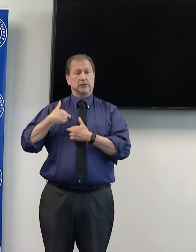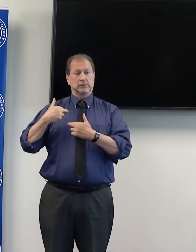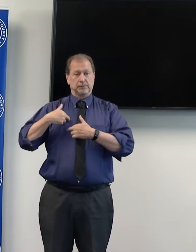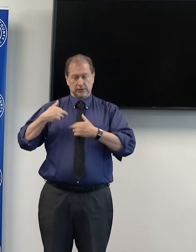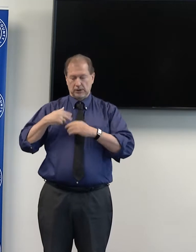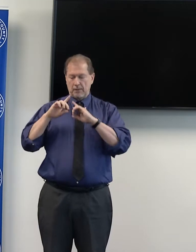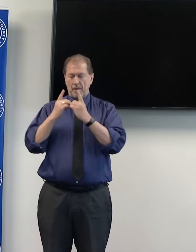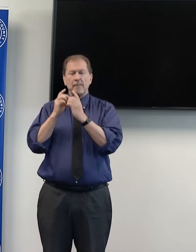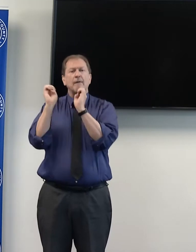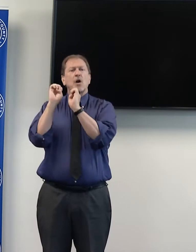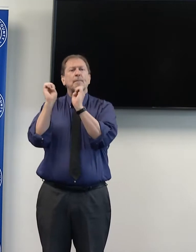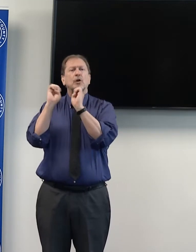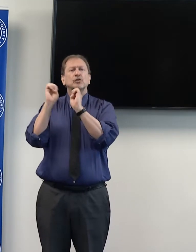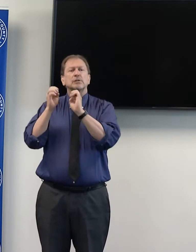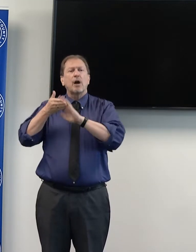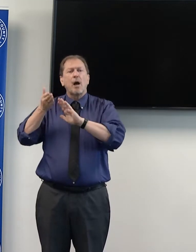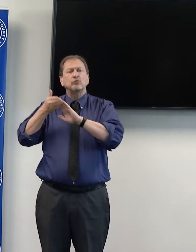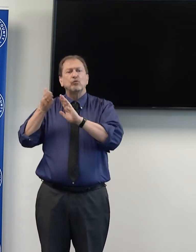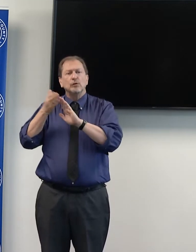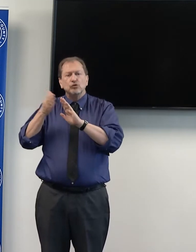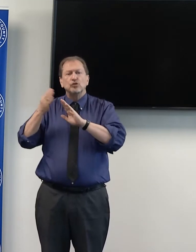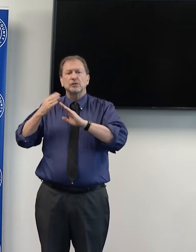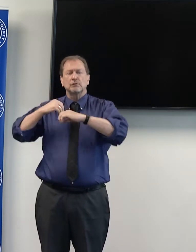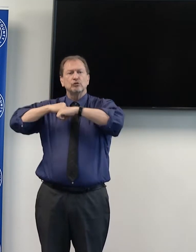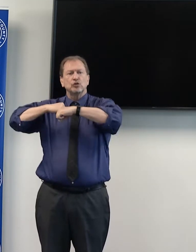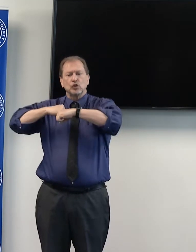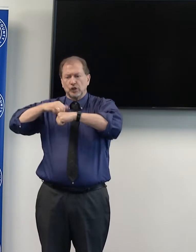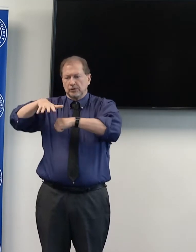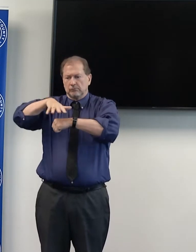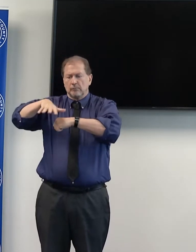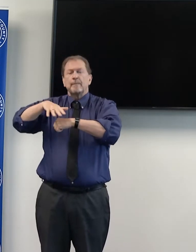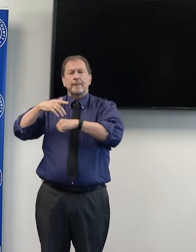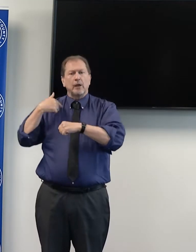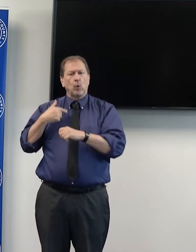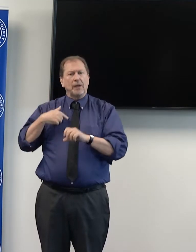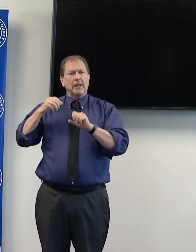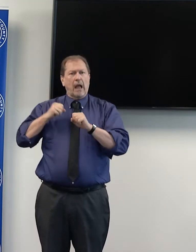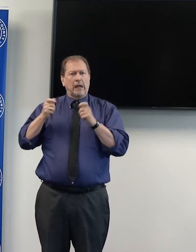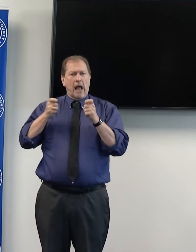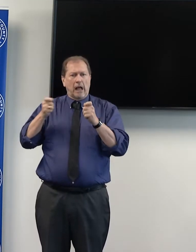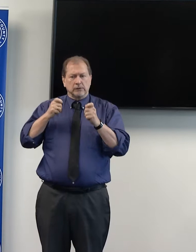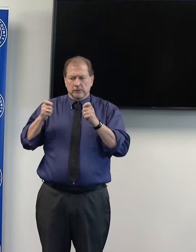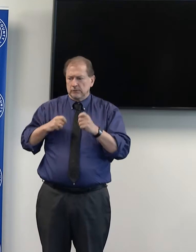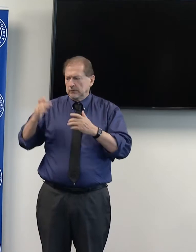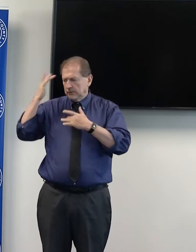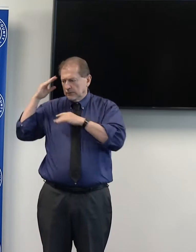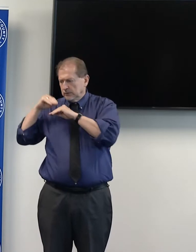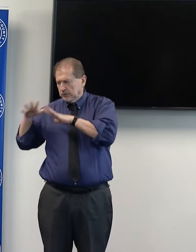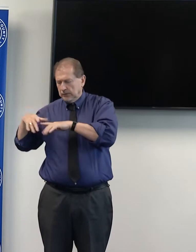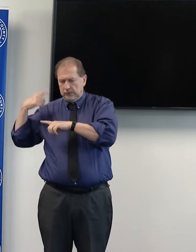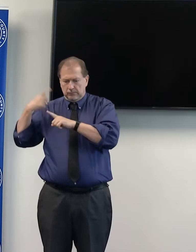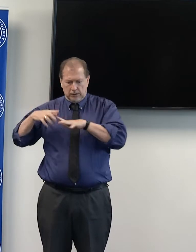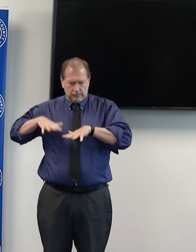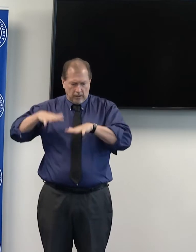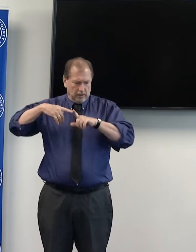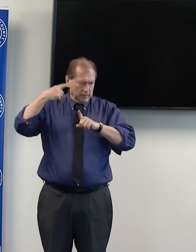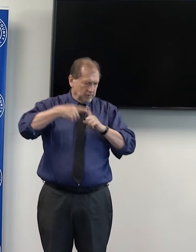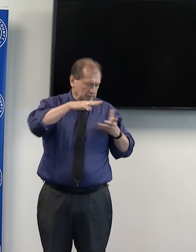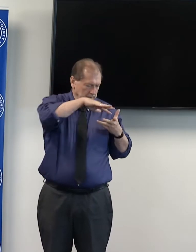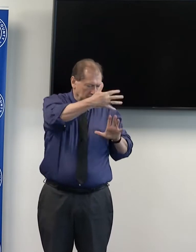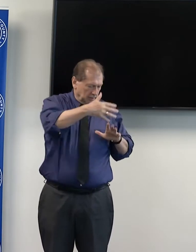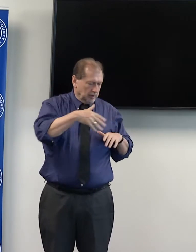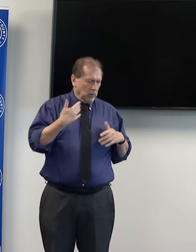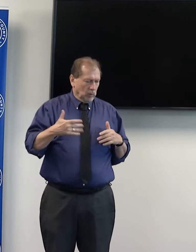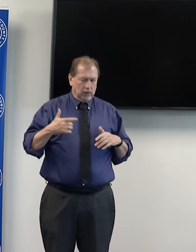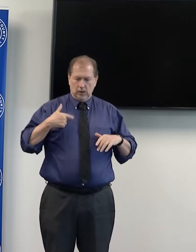Regional Security to handle multiple incidents at any given time. So to facilitate